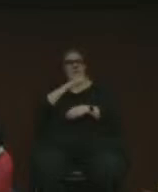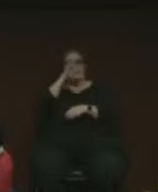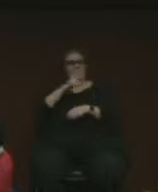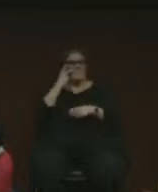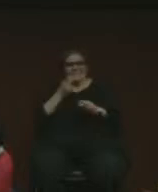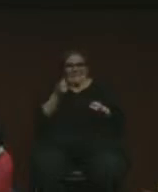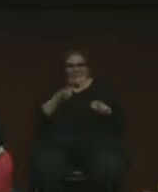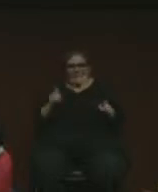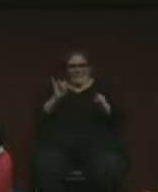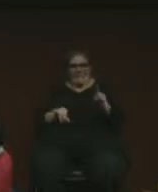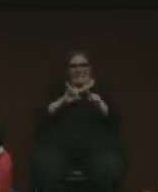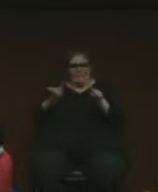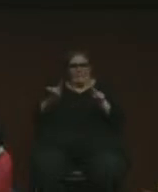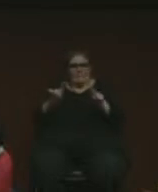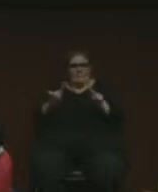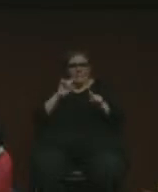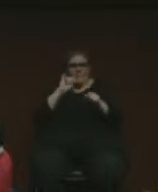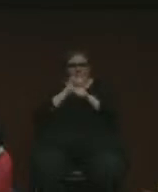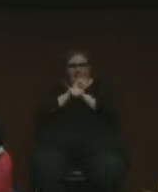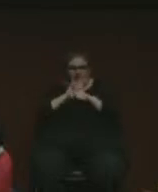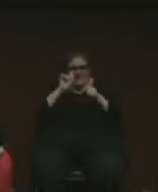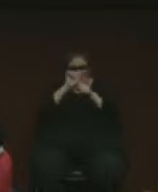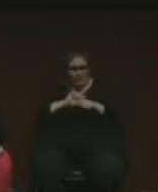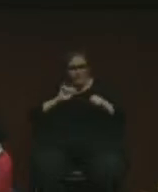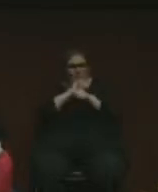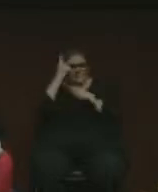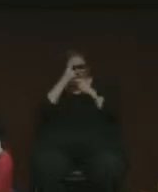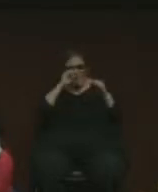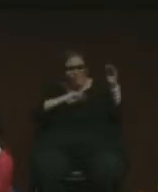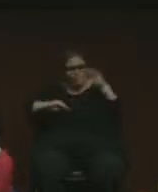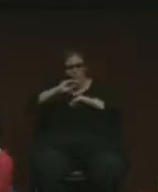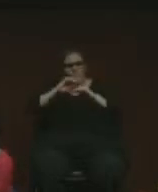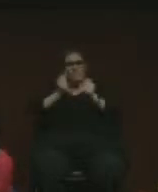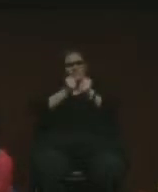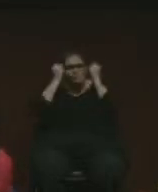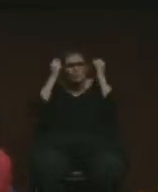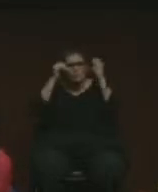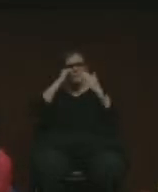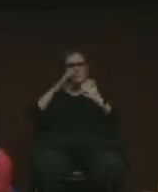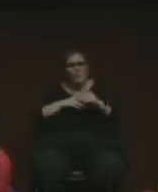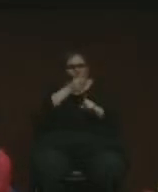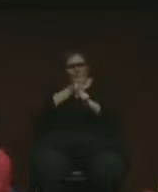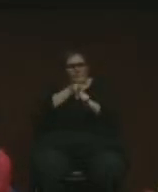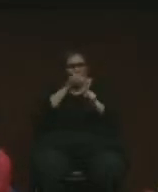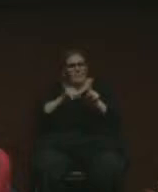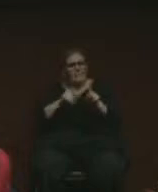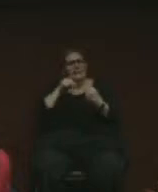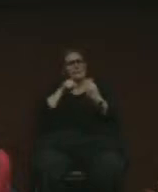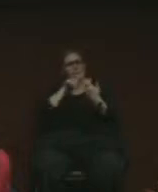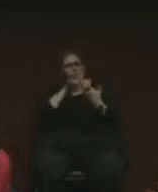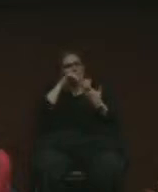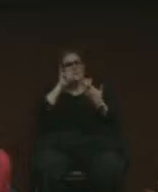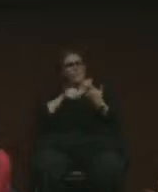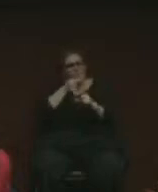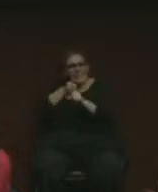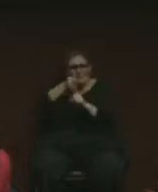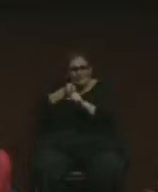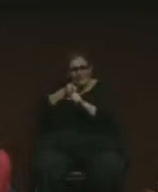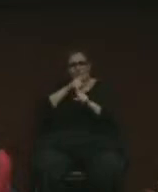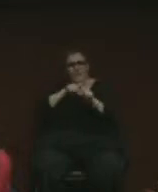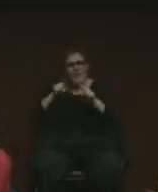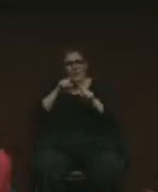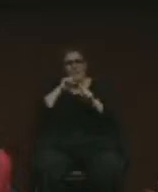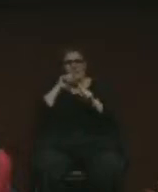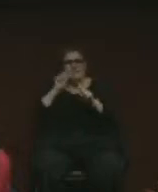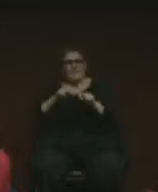anything like it. Such a deliberate movement of so many women as a strategy for themselves and the